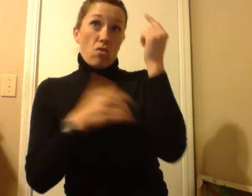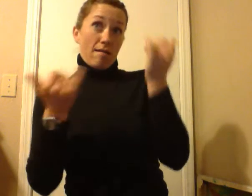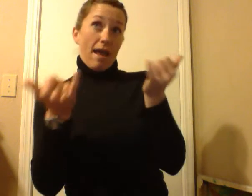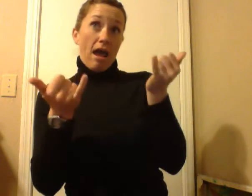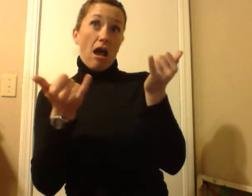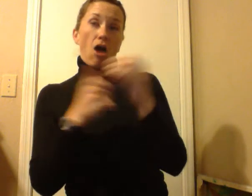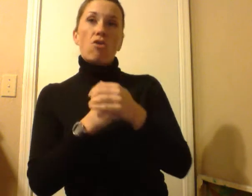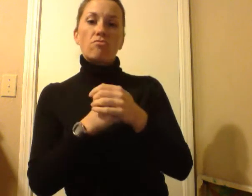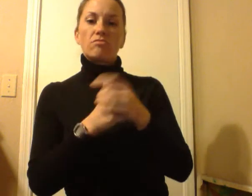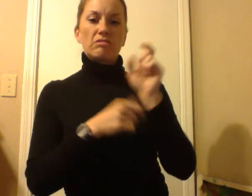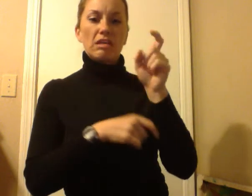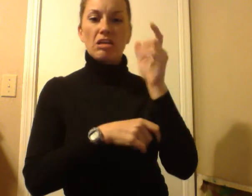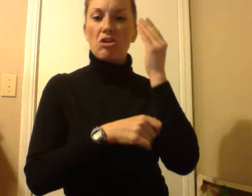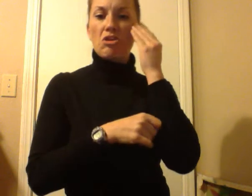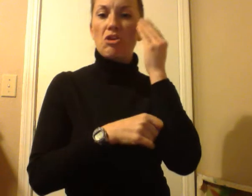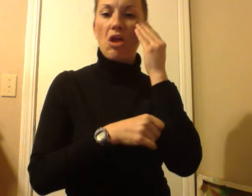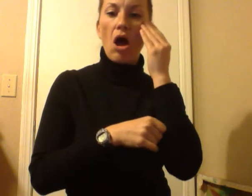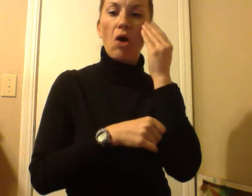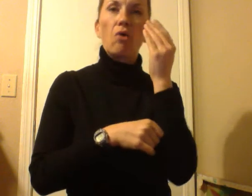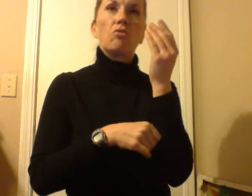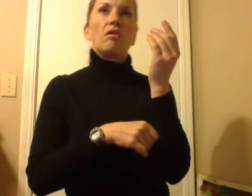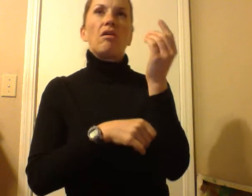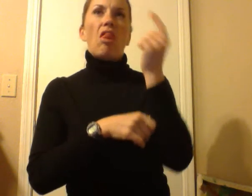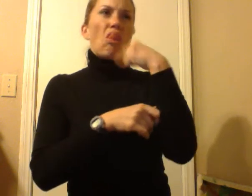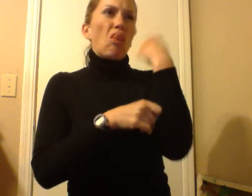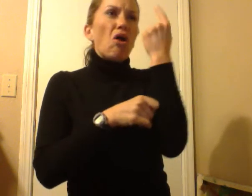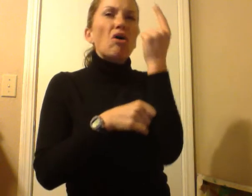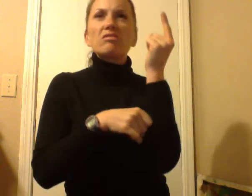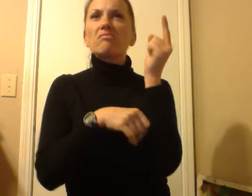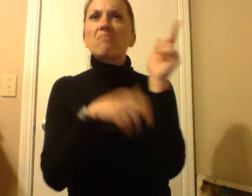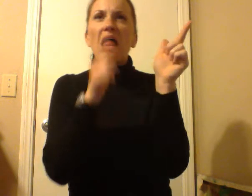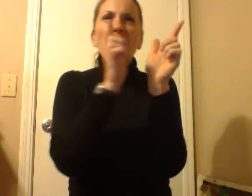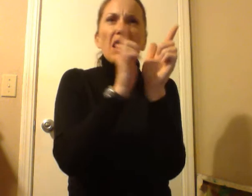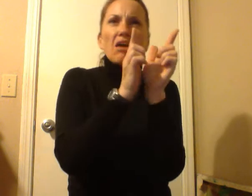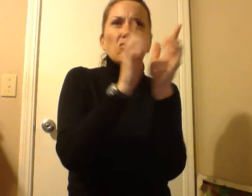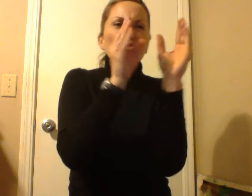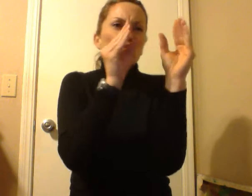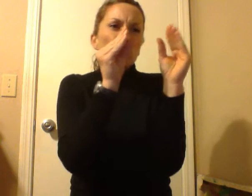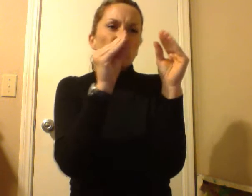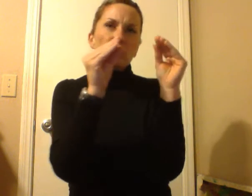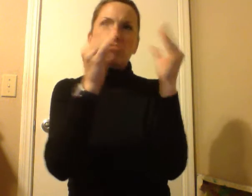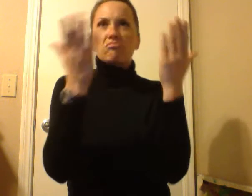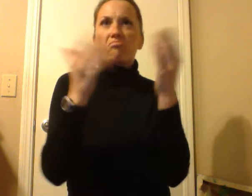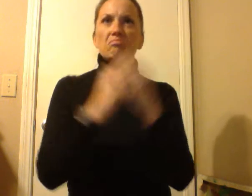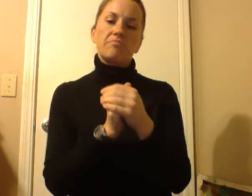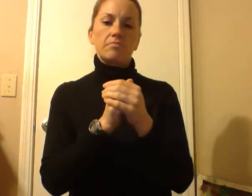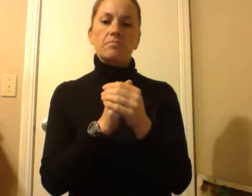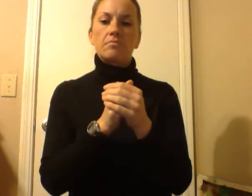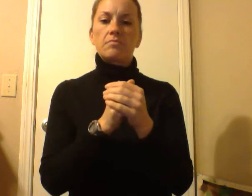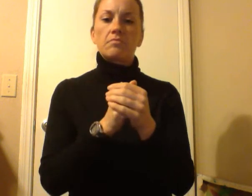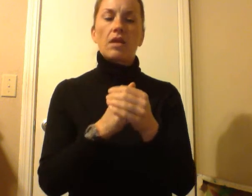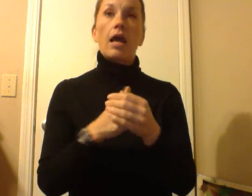parallelogram, but it's a little squished down. And here's that last shape. So, process of elimination, Sean, what's that last shape?